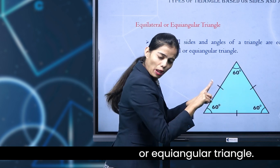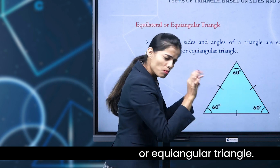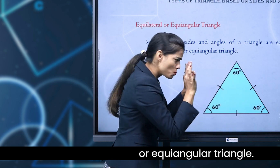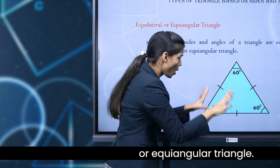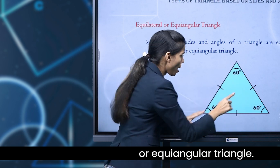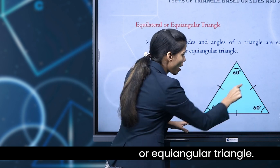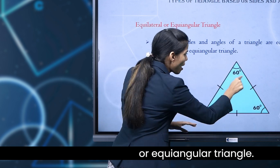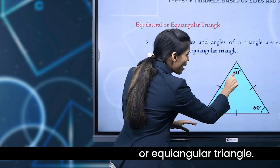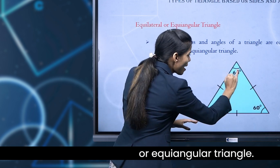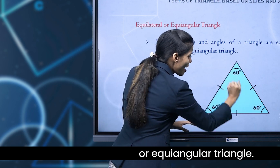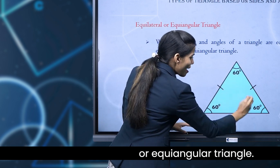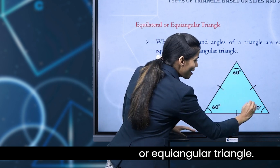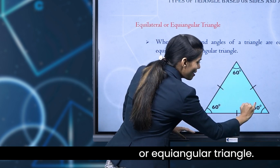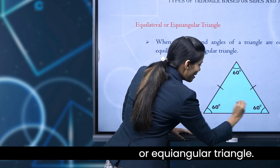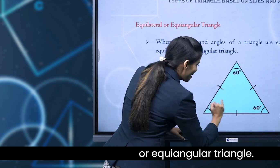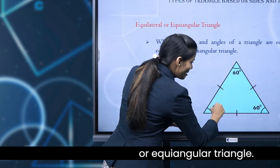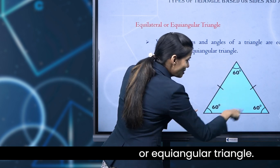equiangular triangle.